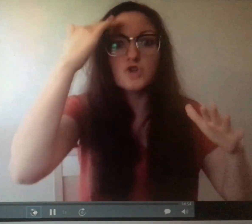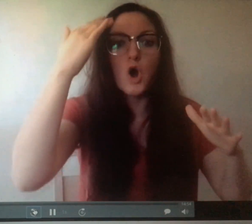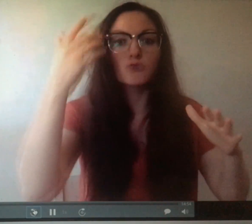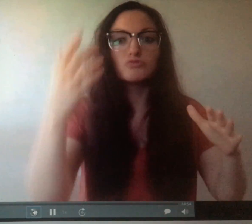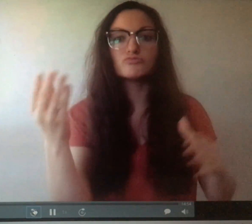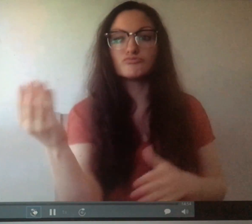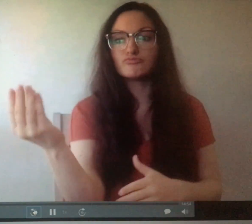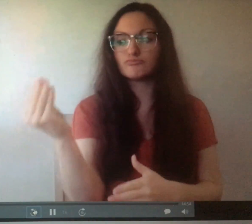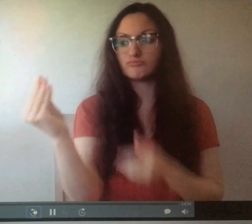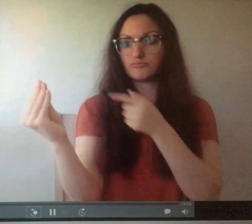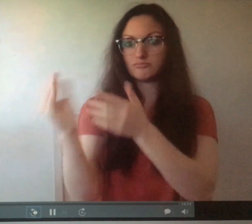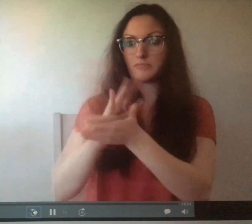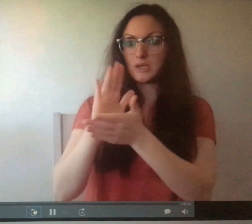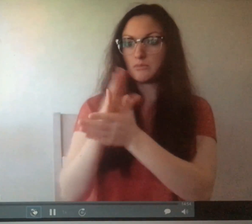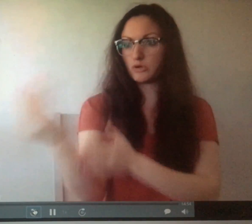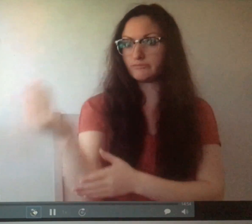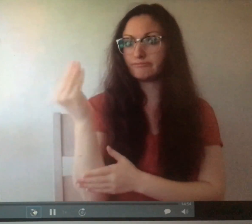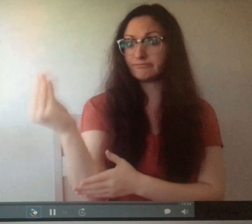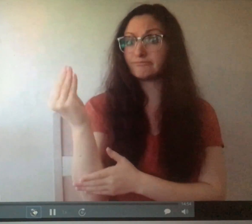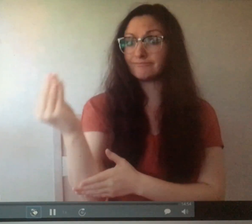During the course of Monday,